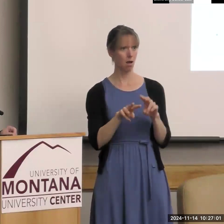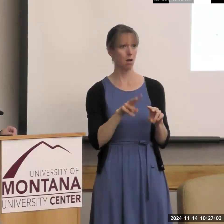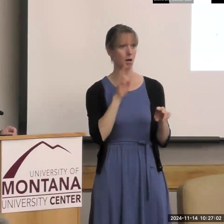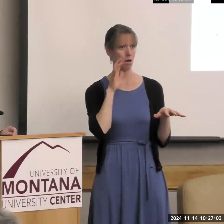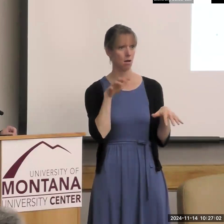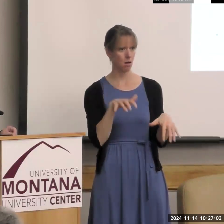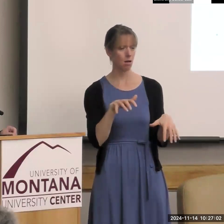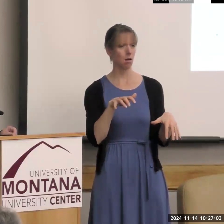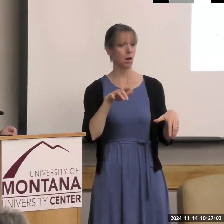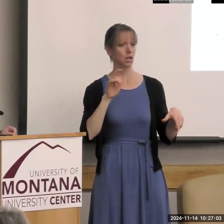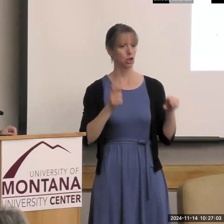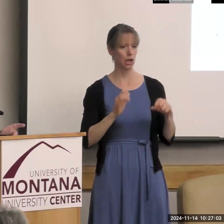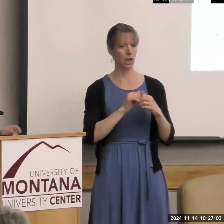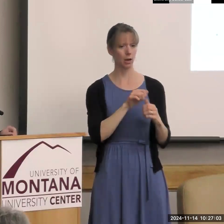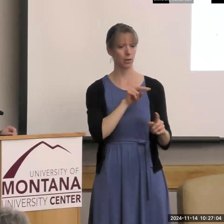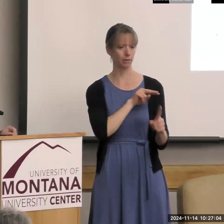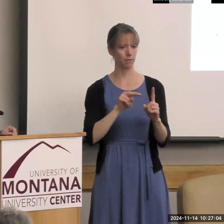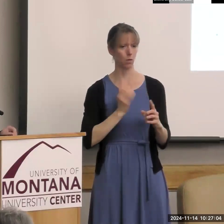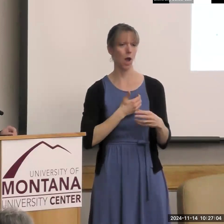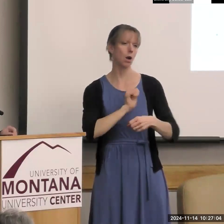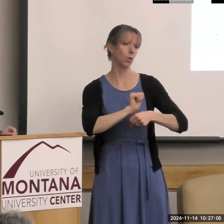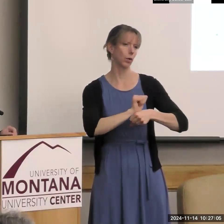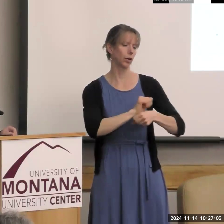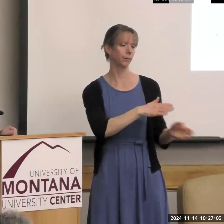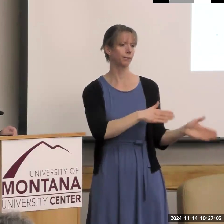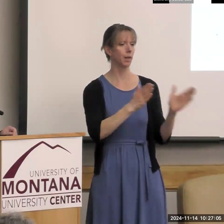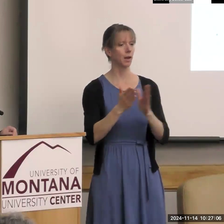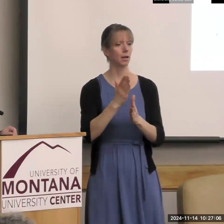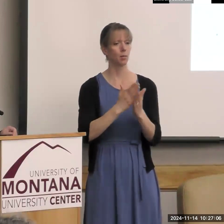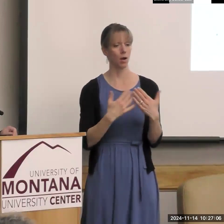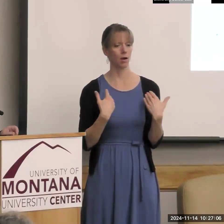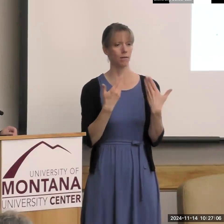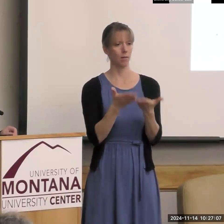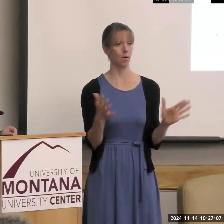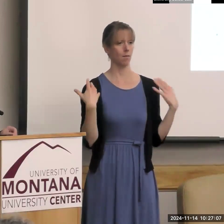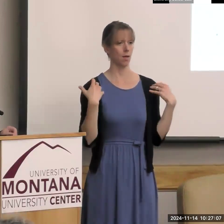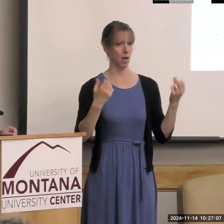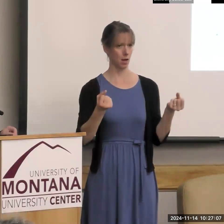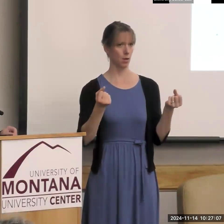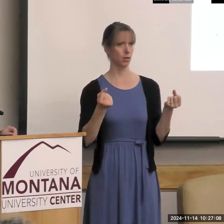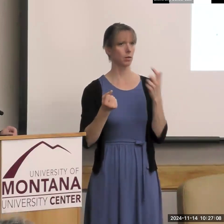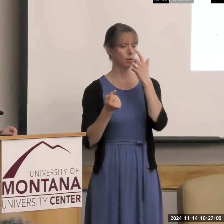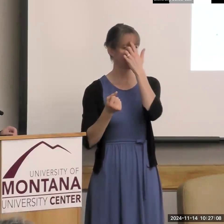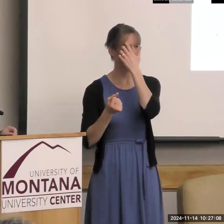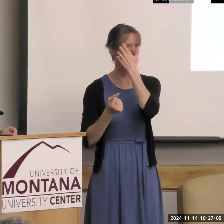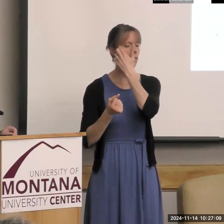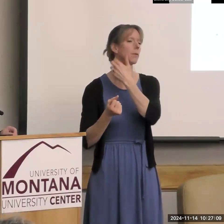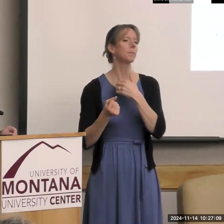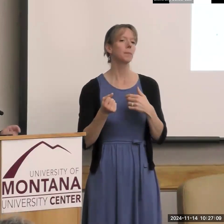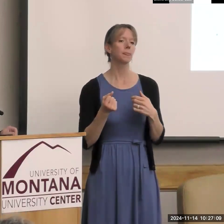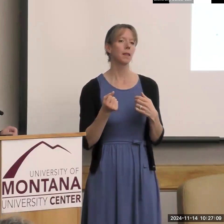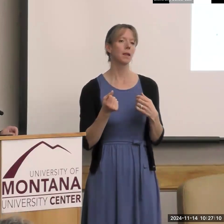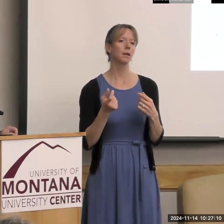element of our work. Another common feature of public health work at the governmental health department level is